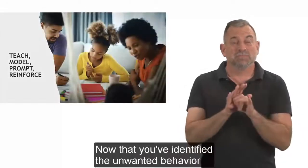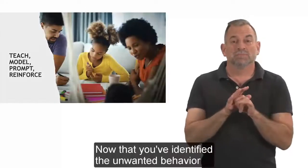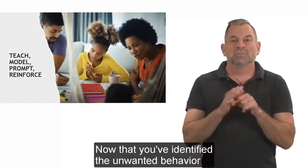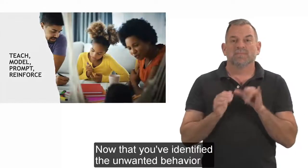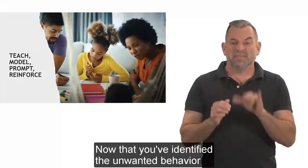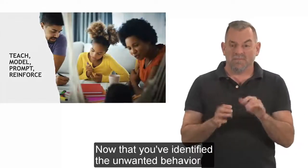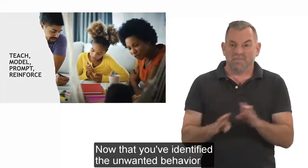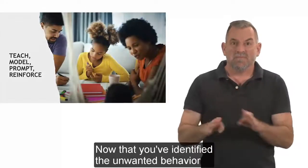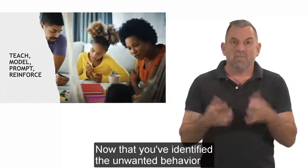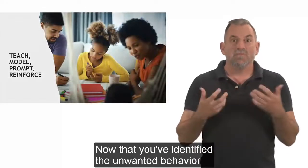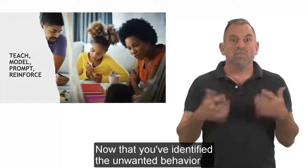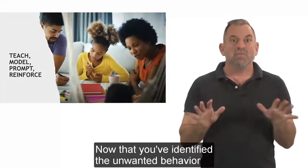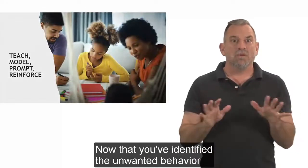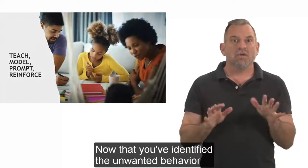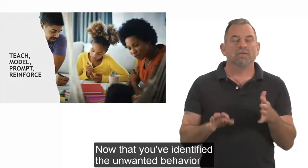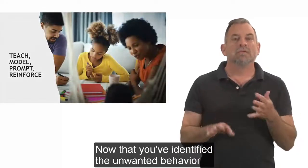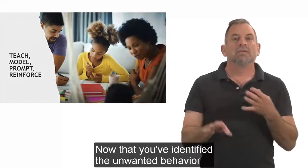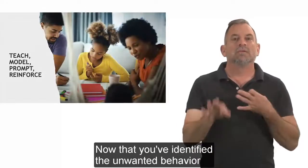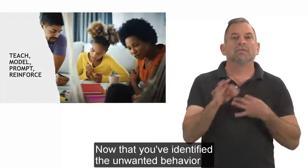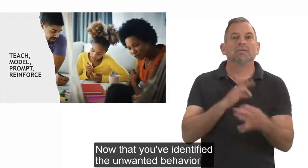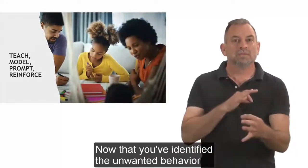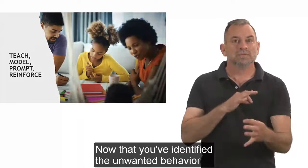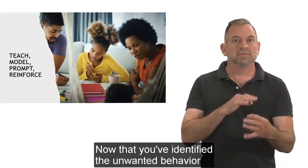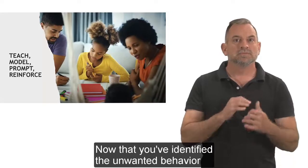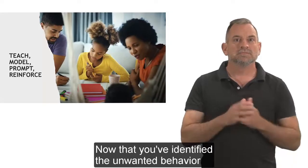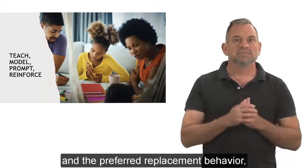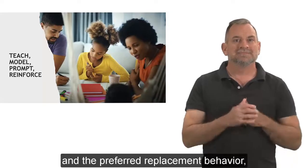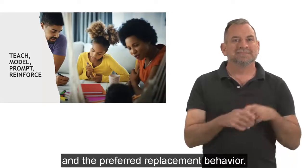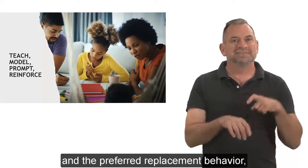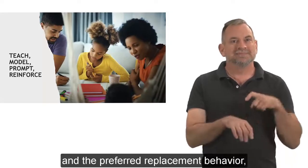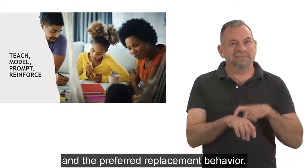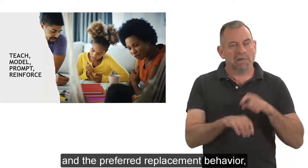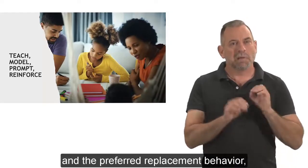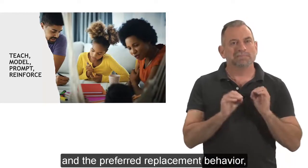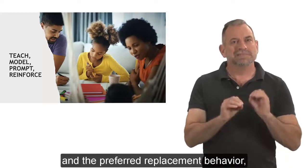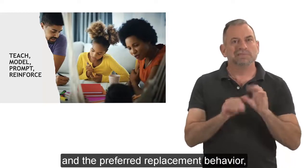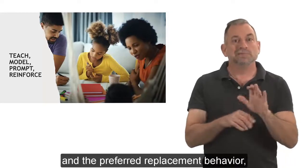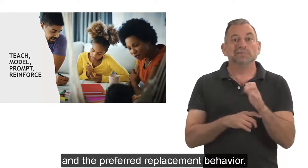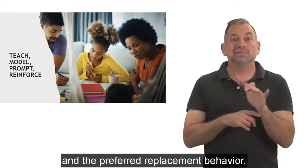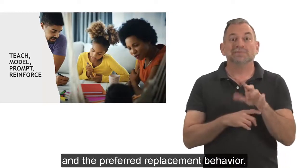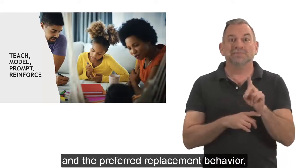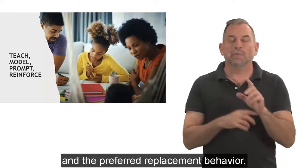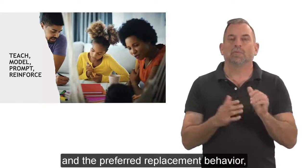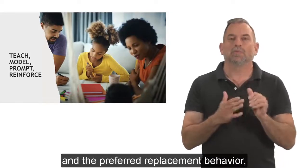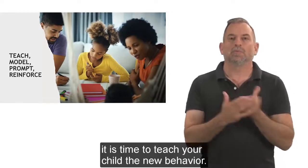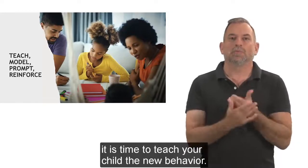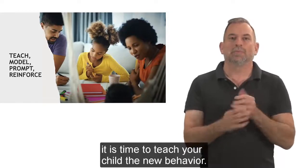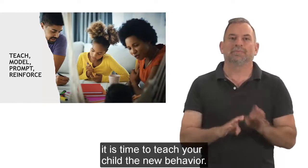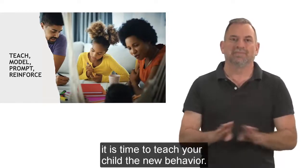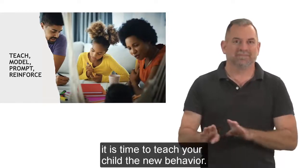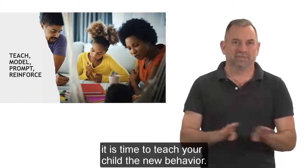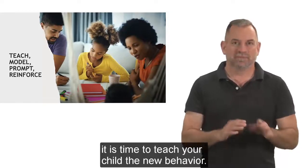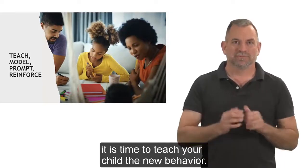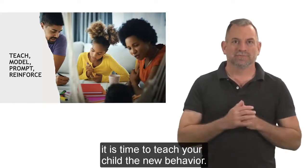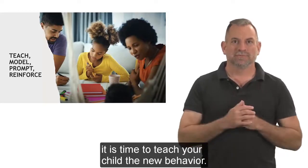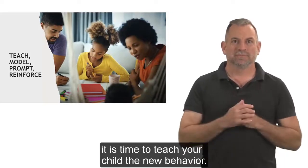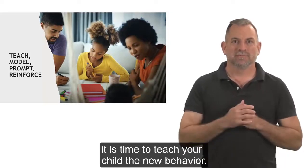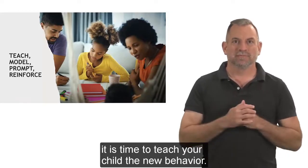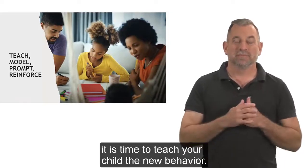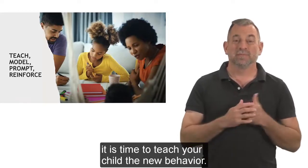Now that you've identified the unwanted behavior and the preferred replacement behavior, it is time to teach your child the